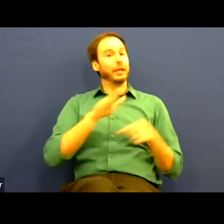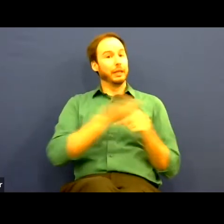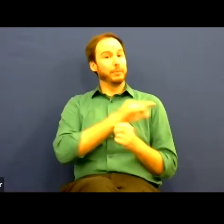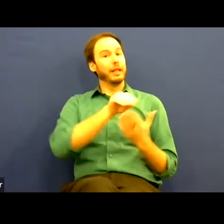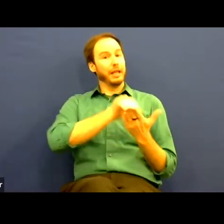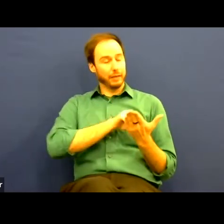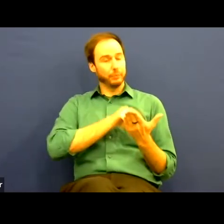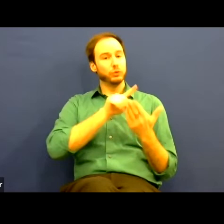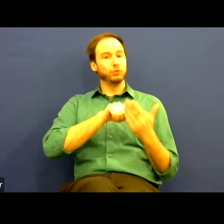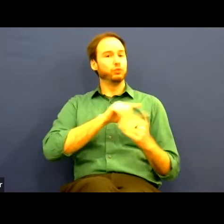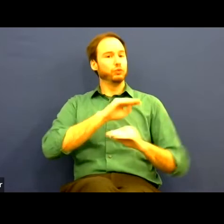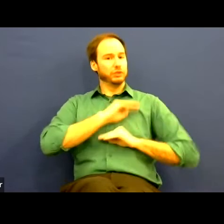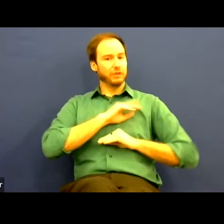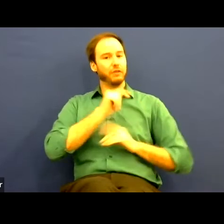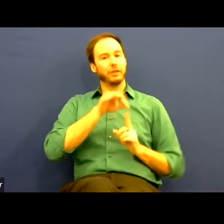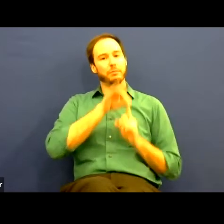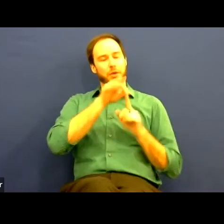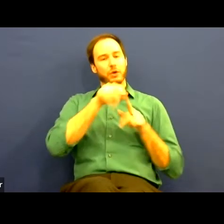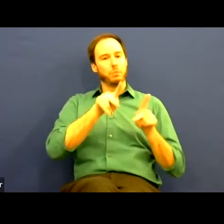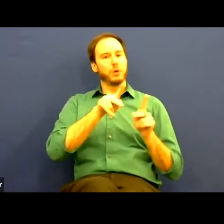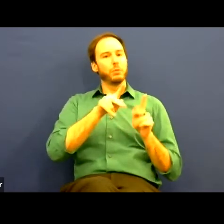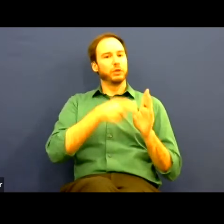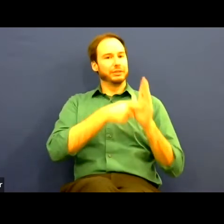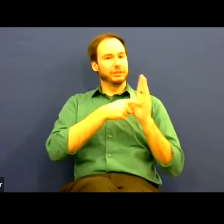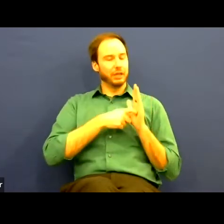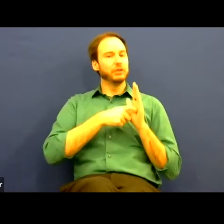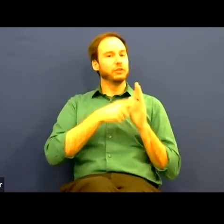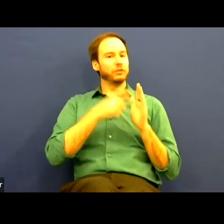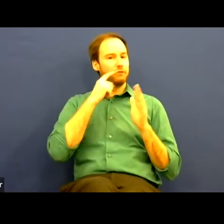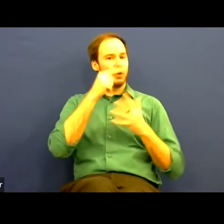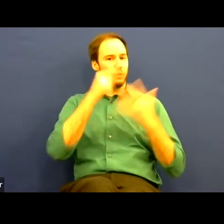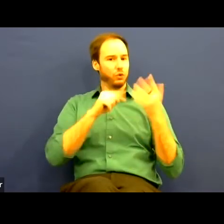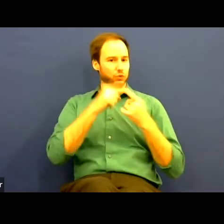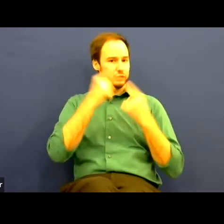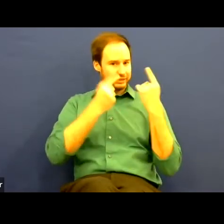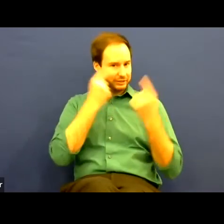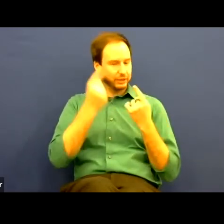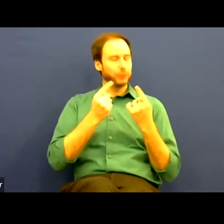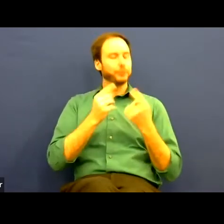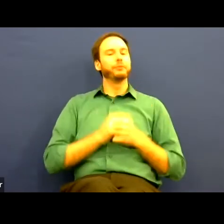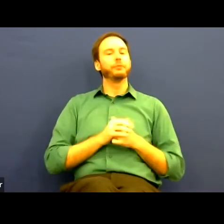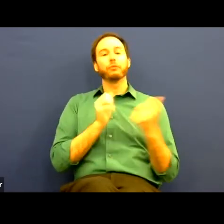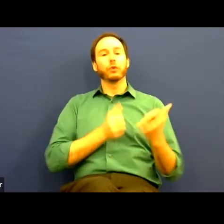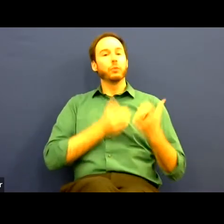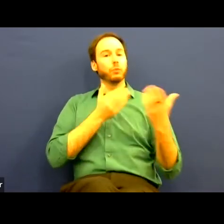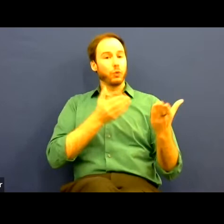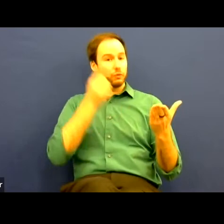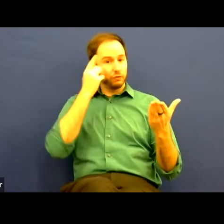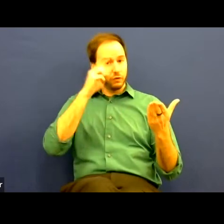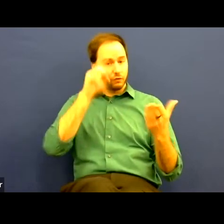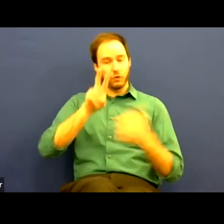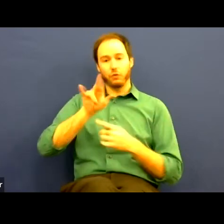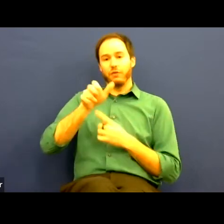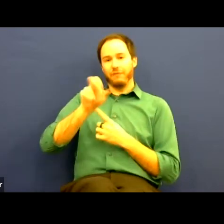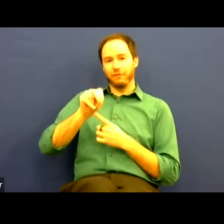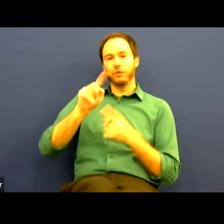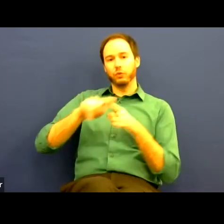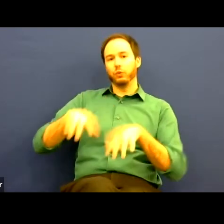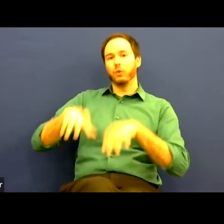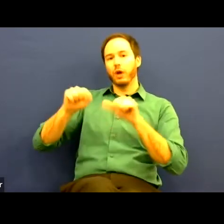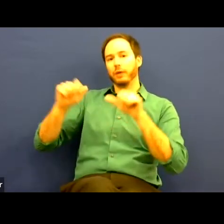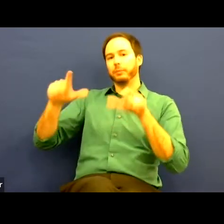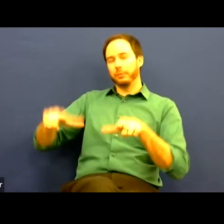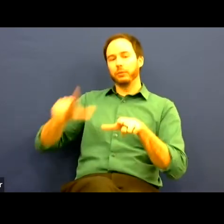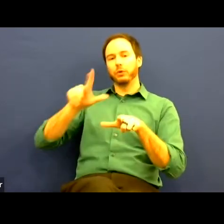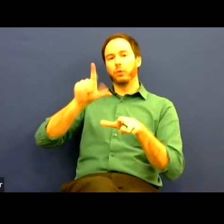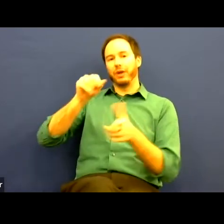We've addressed the special permit standards that the board needs to consider. The proposal here is for Rivian to occupy approximately